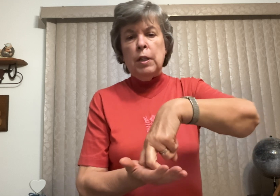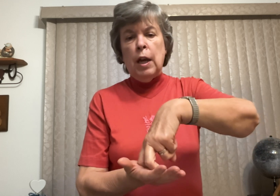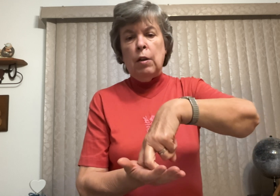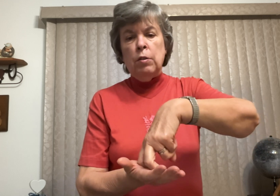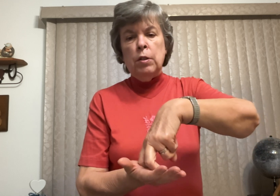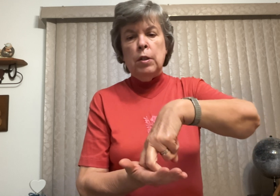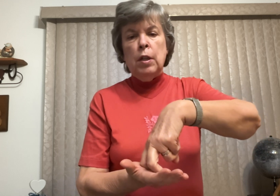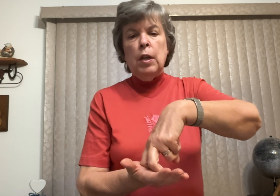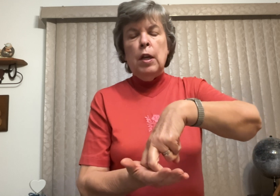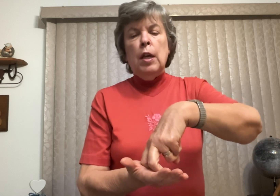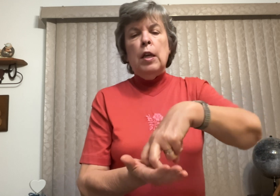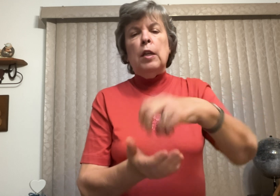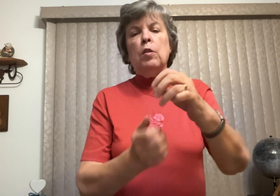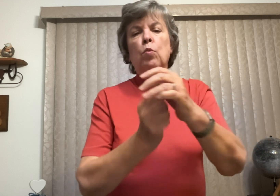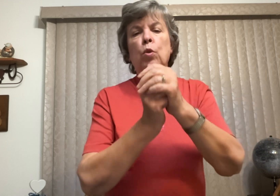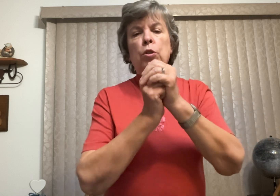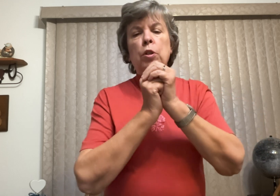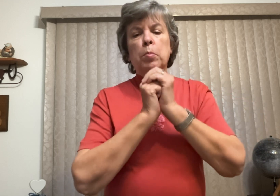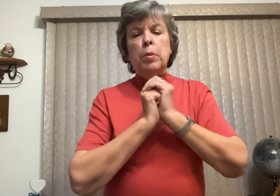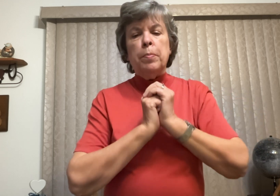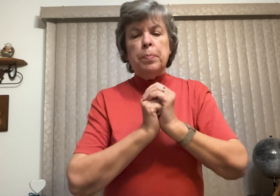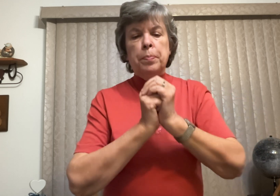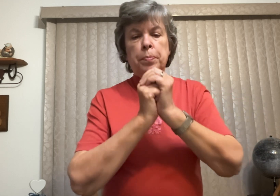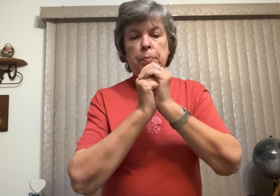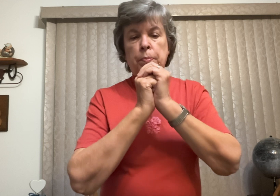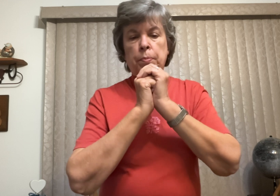down in worship.